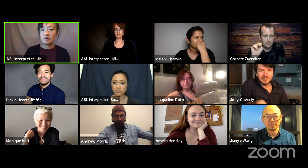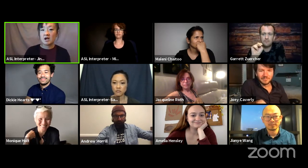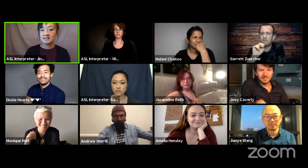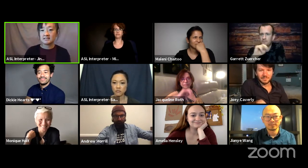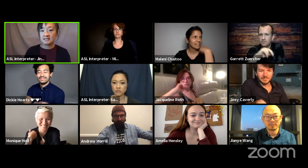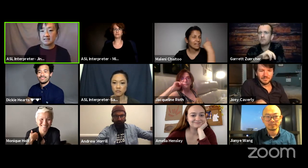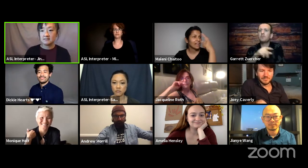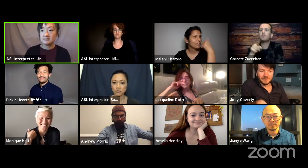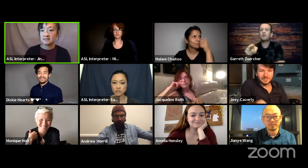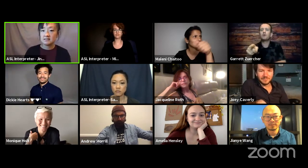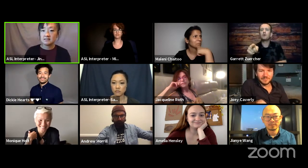Bronstein. I